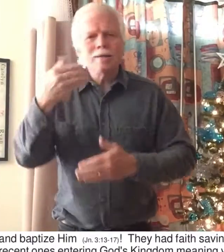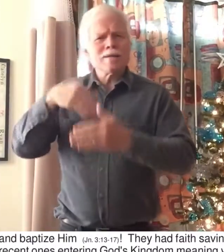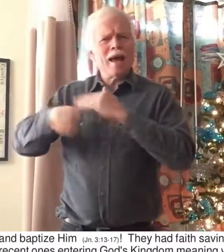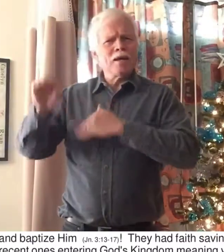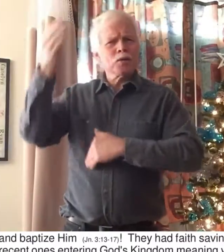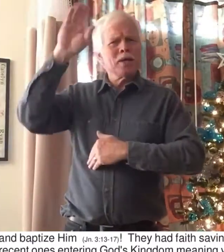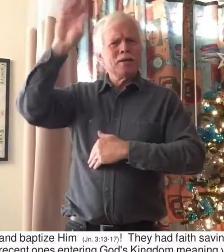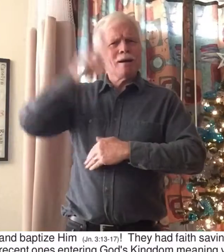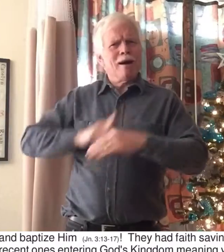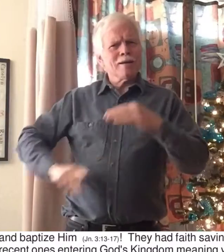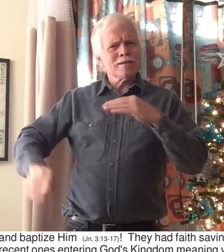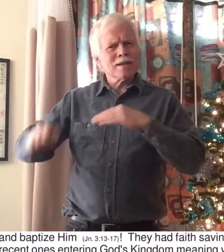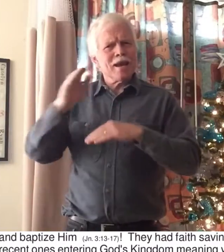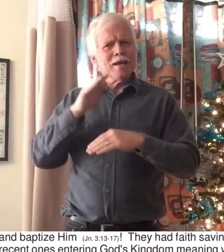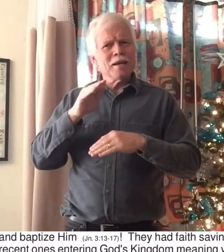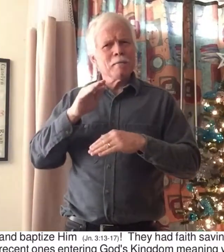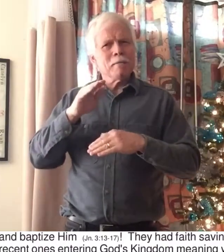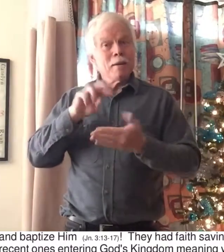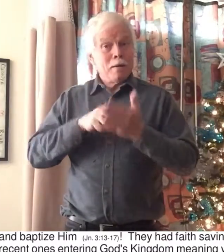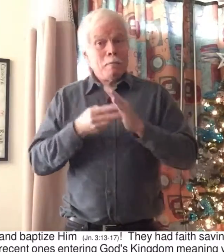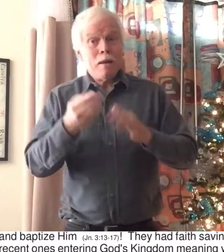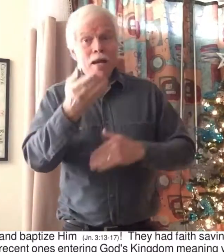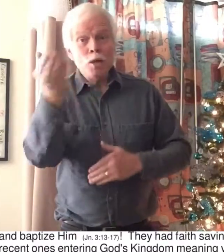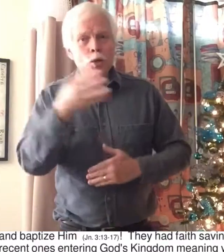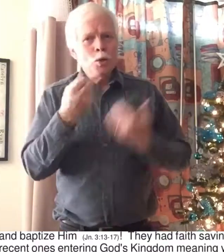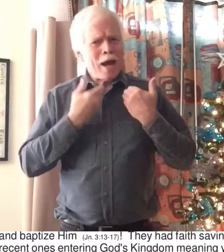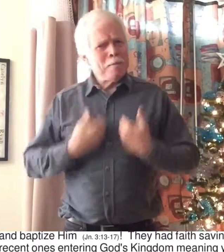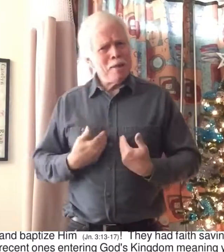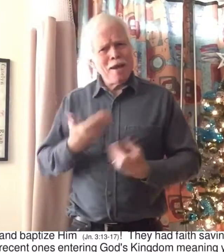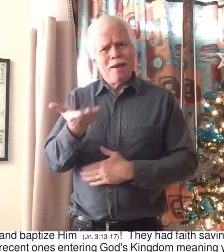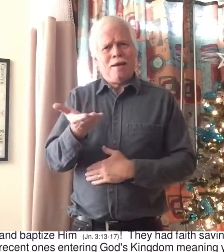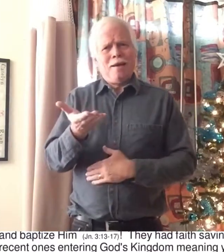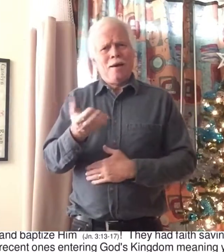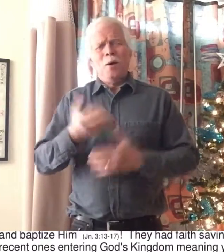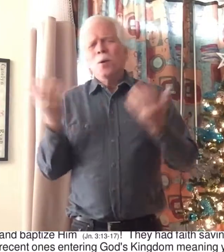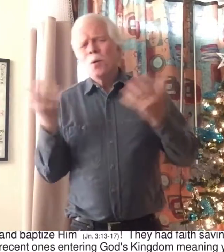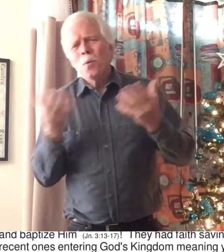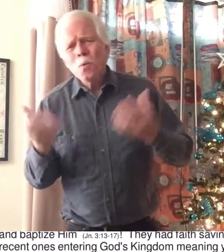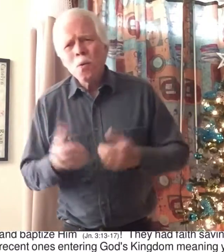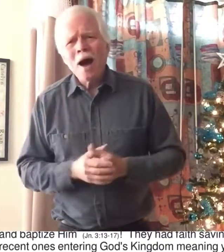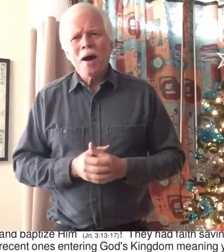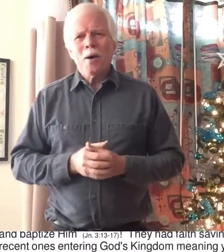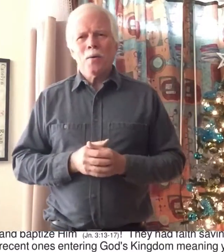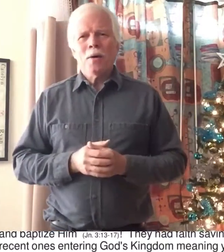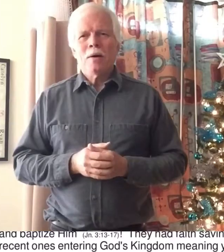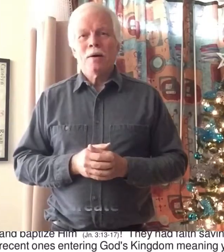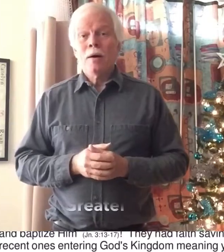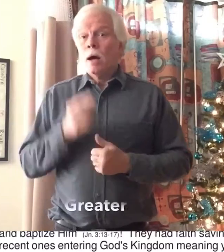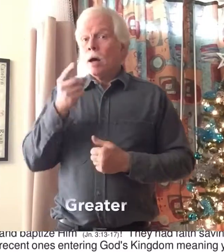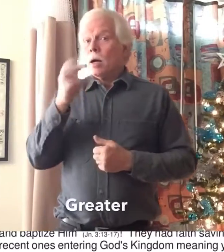from above, born into your heart. Wow!